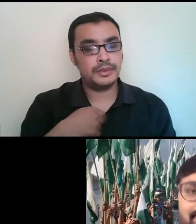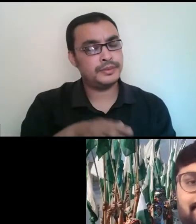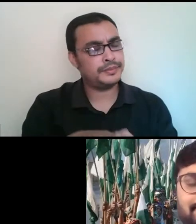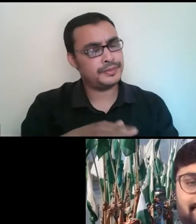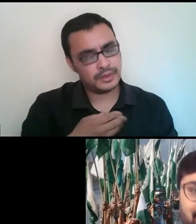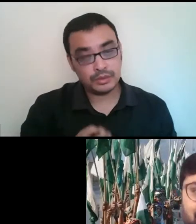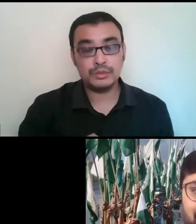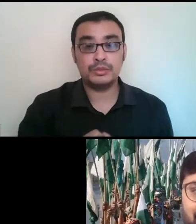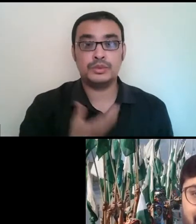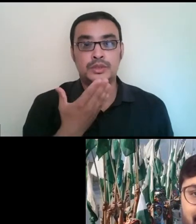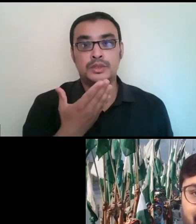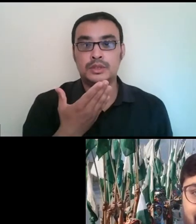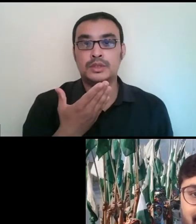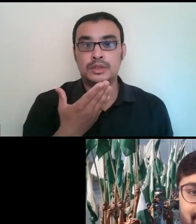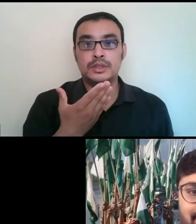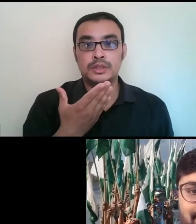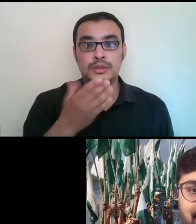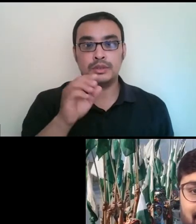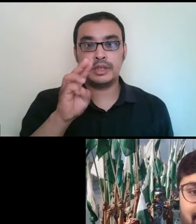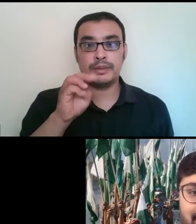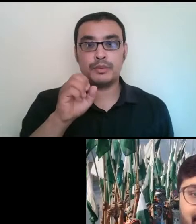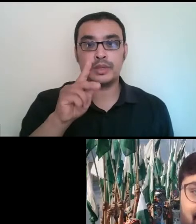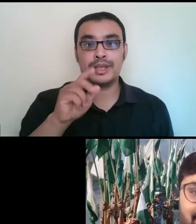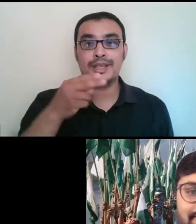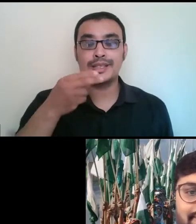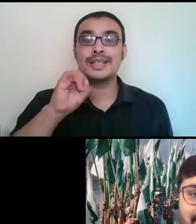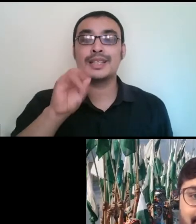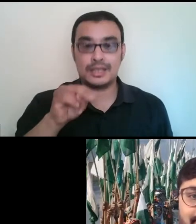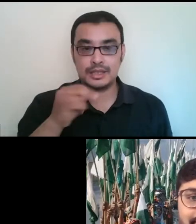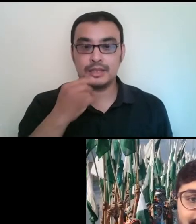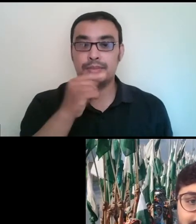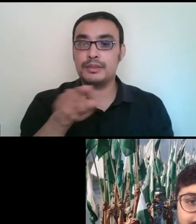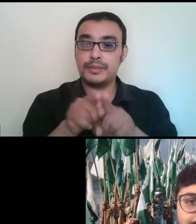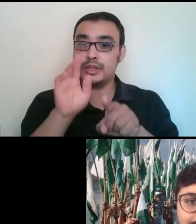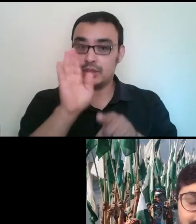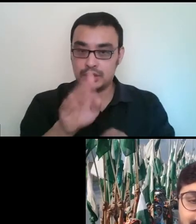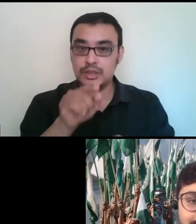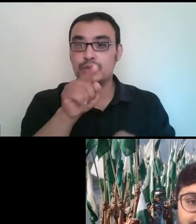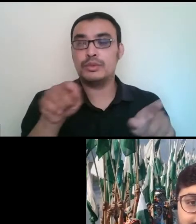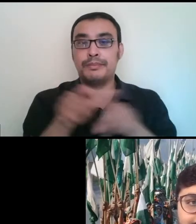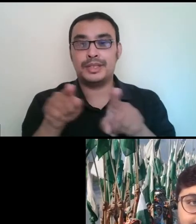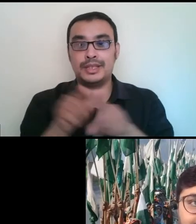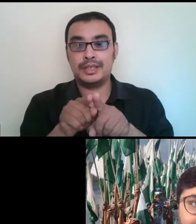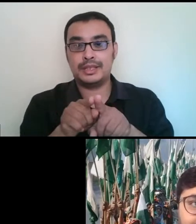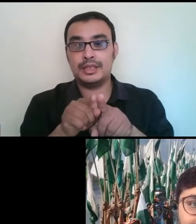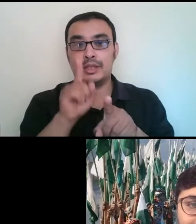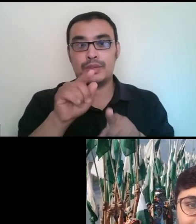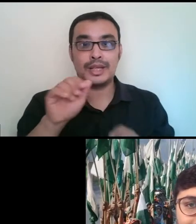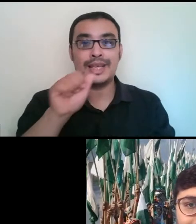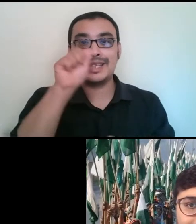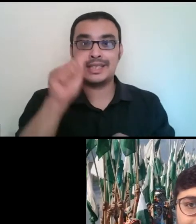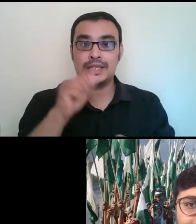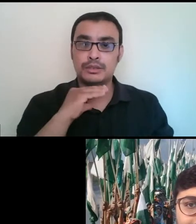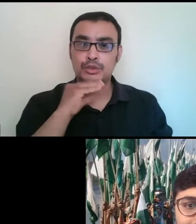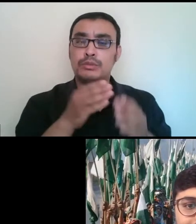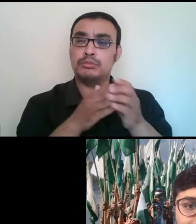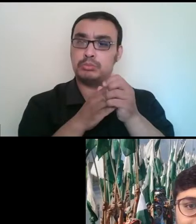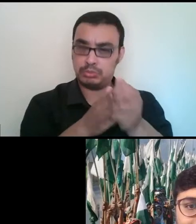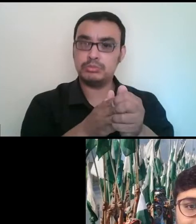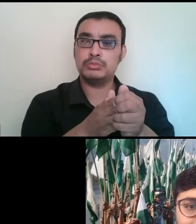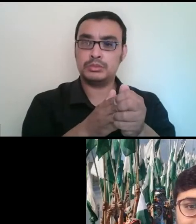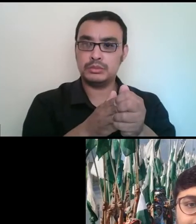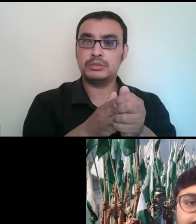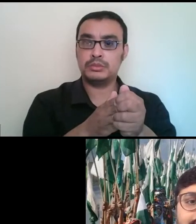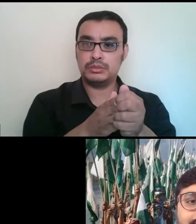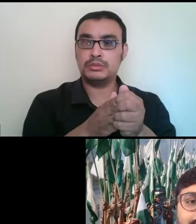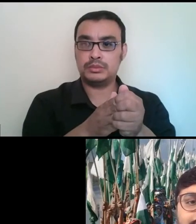we have Mohin as a speaker also, because he's also one of the six Asian young leaders who joined